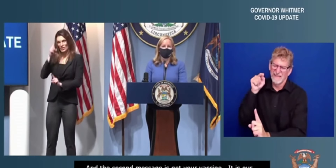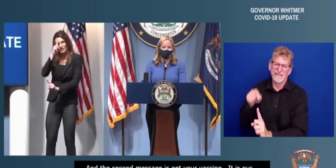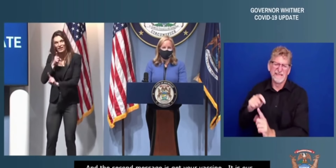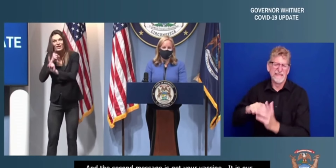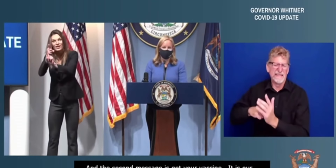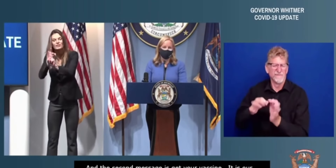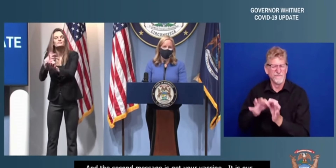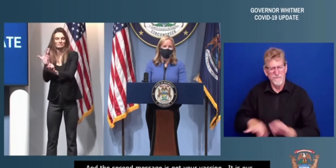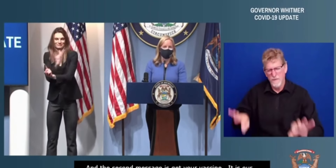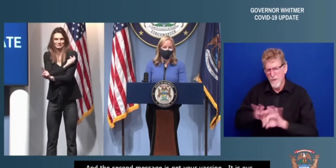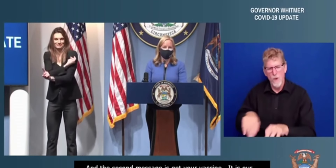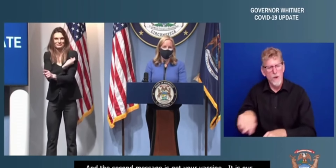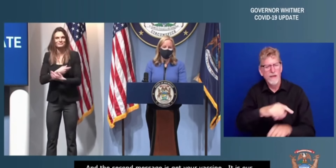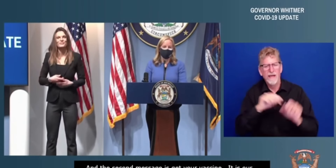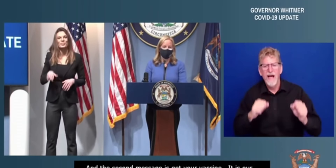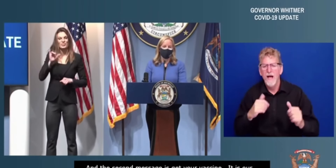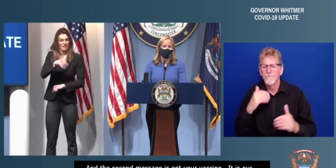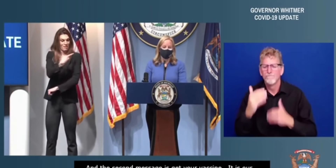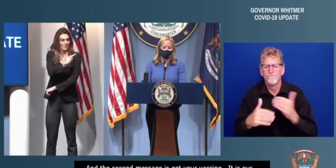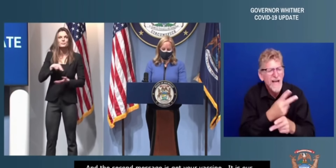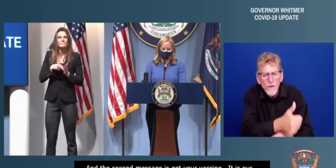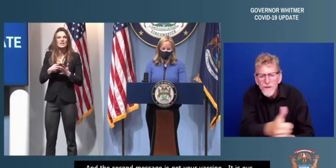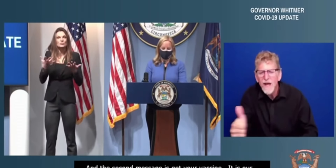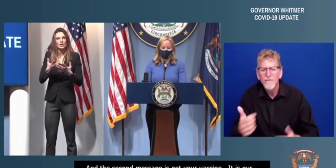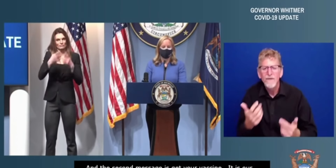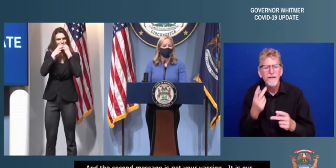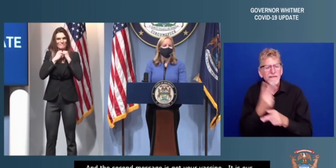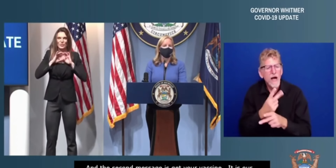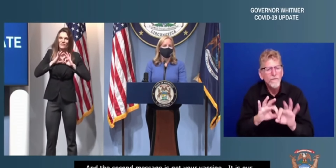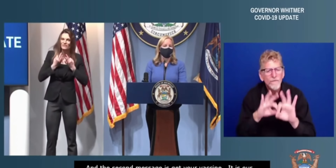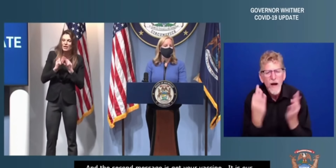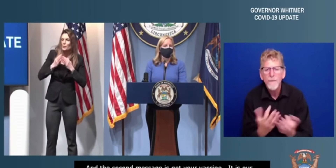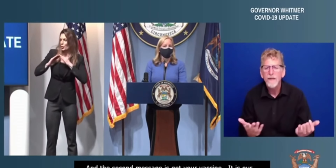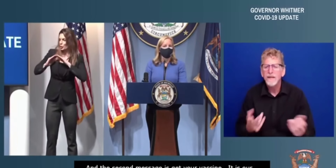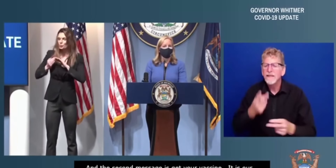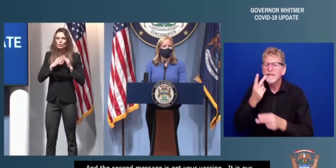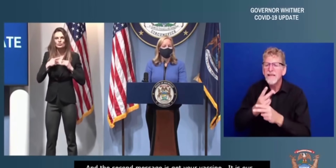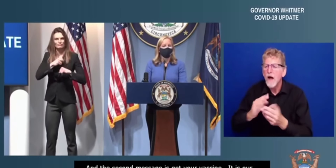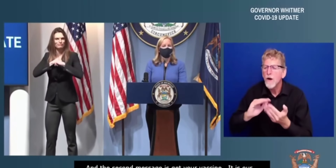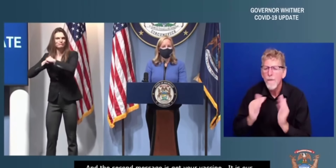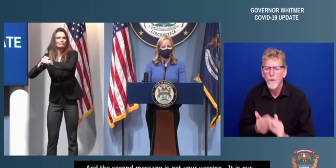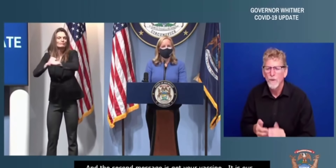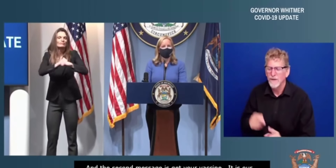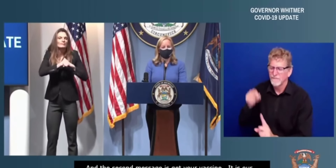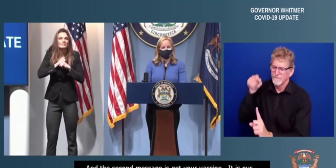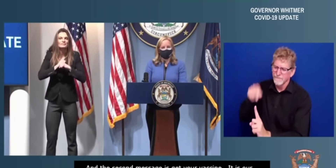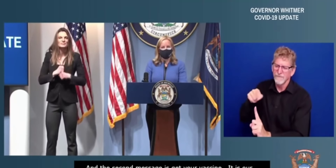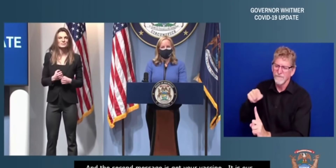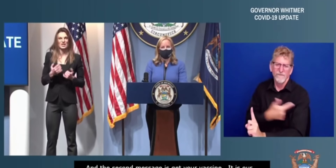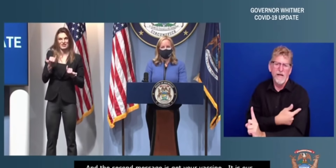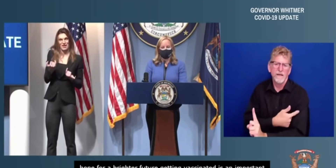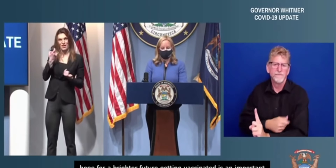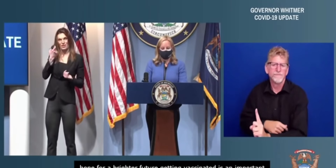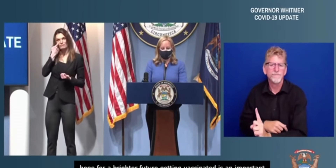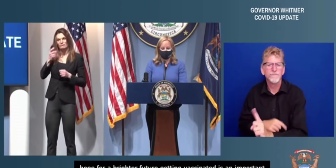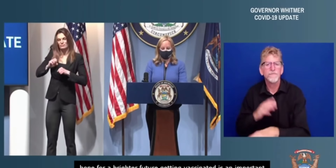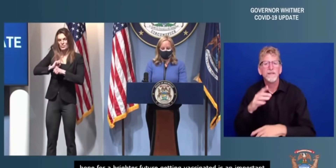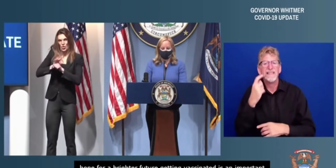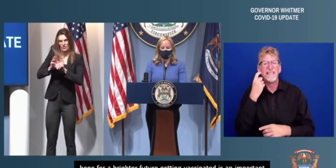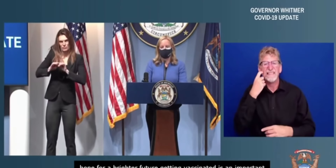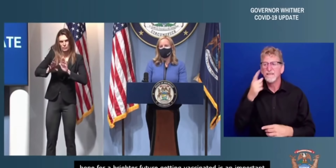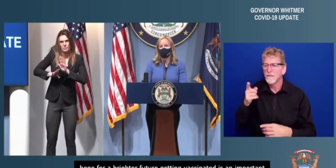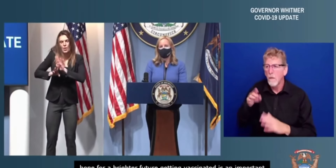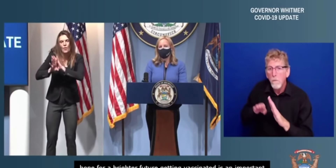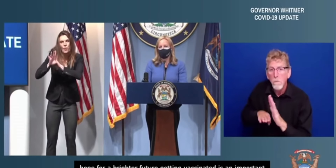of yourself, your family, and our community. In the latest surge, we are seeing the benefits of the